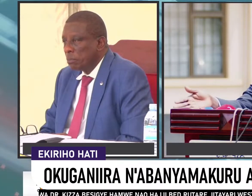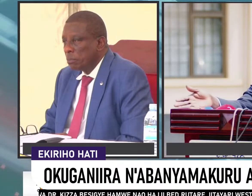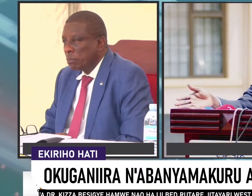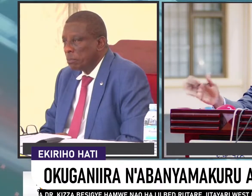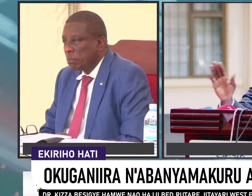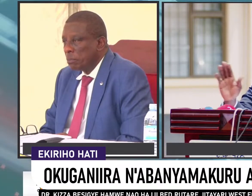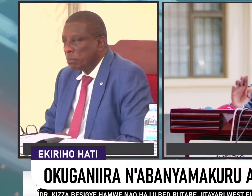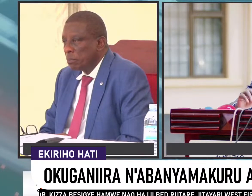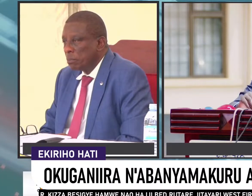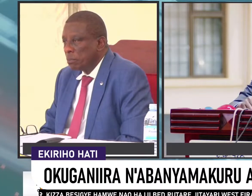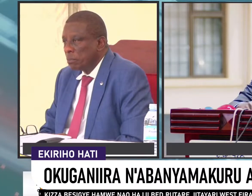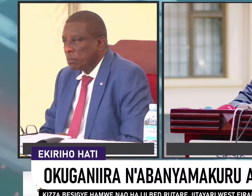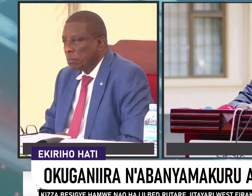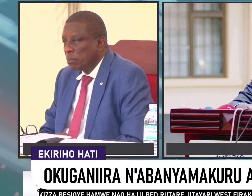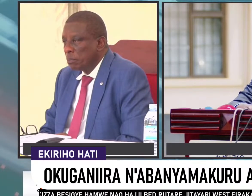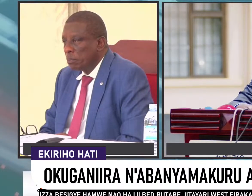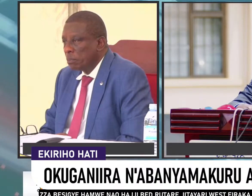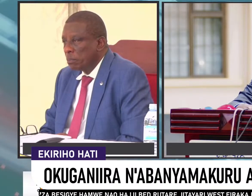sub-county or town